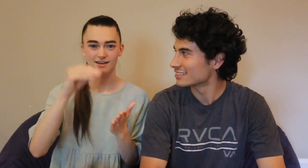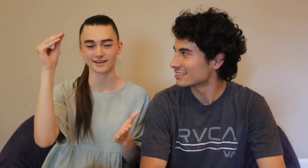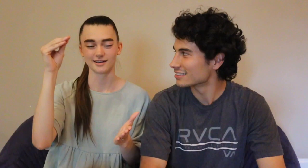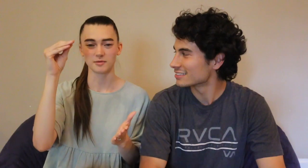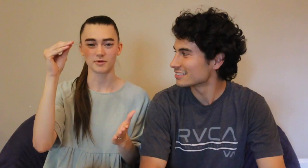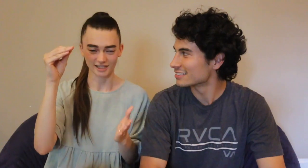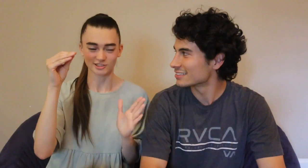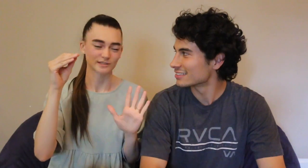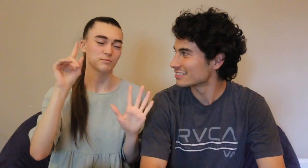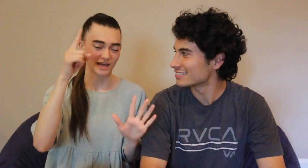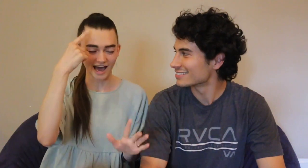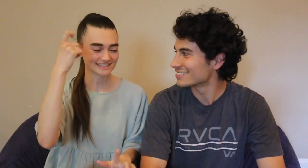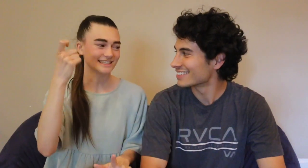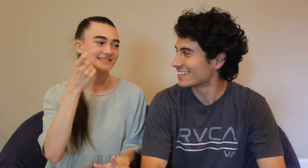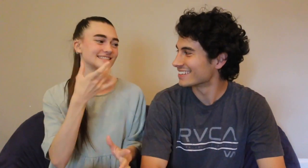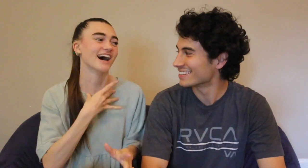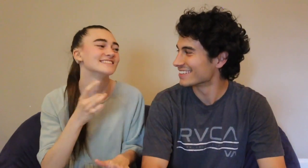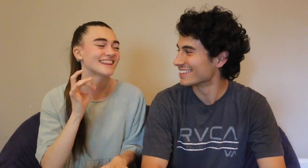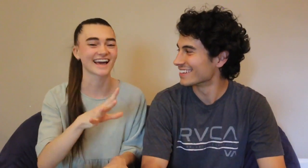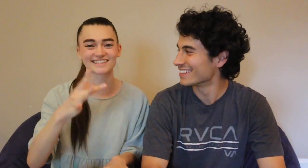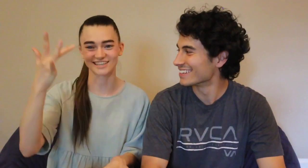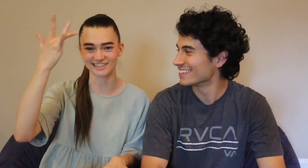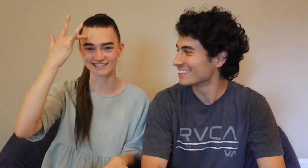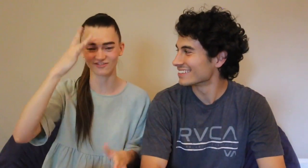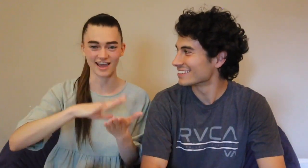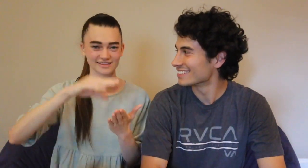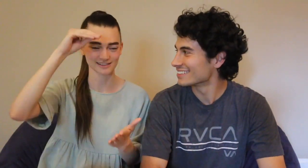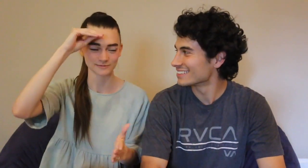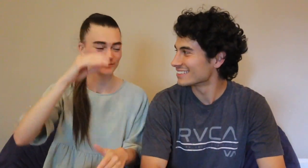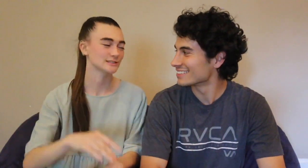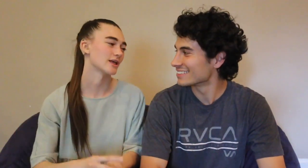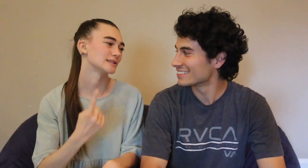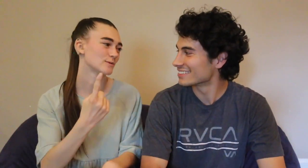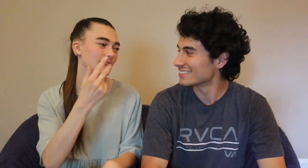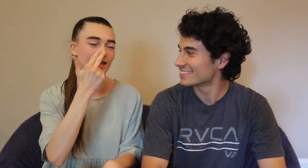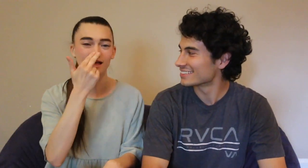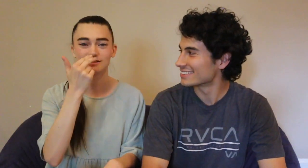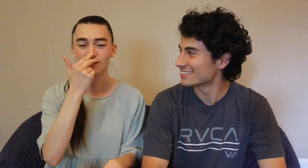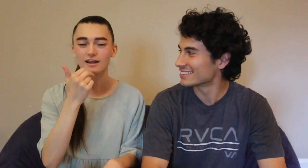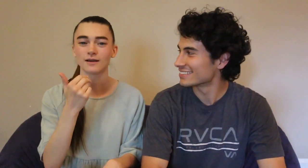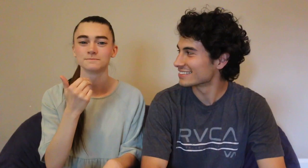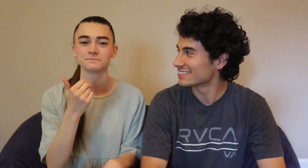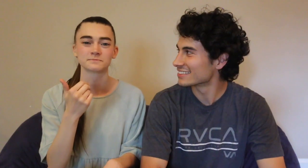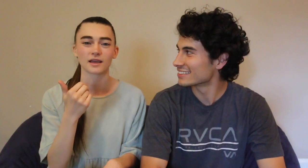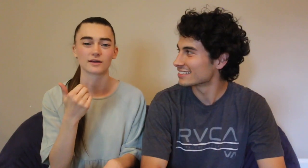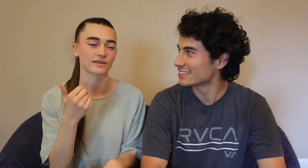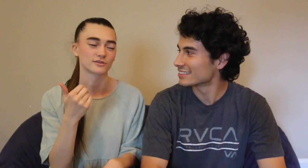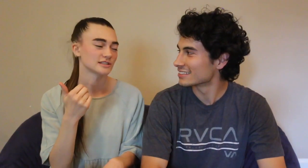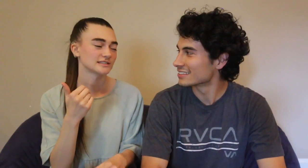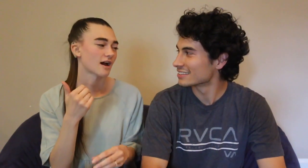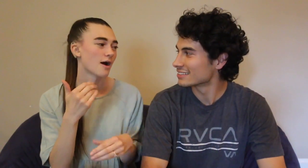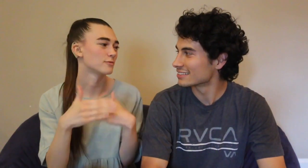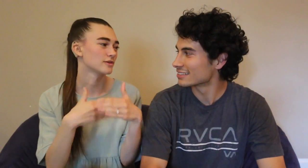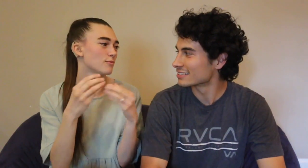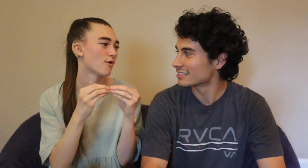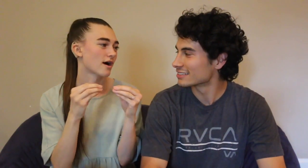but it's just because he doesn't like touching his face. So, that's one thing that's funny. And it'll just come with more